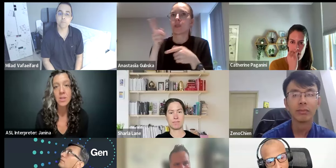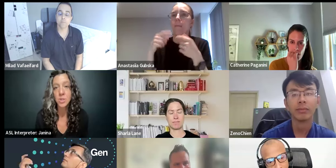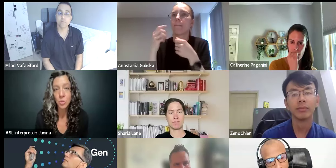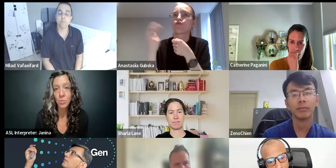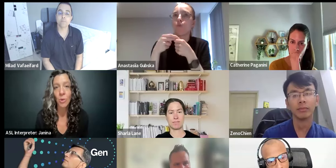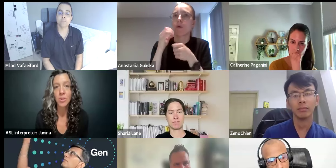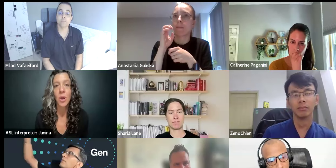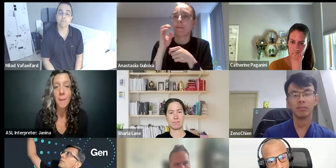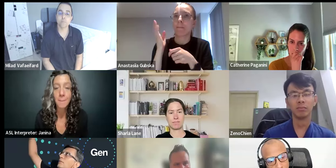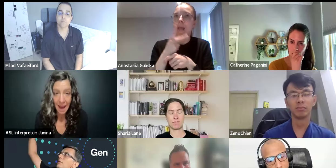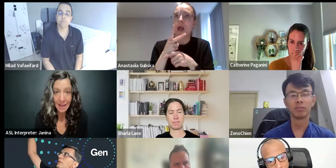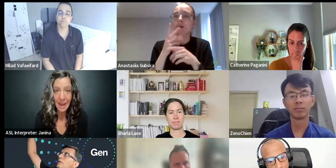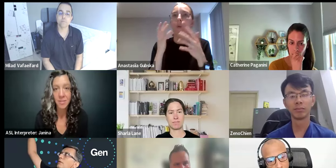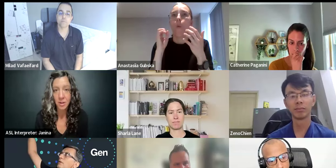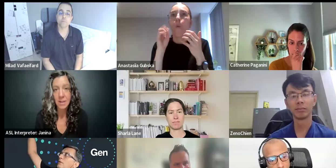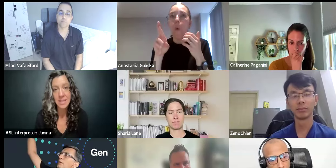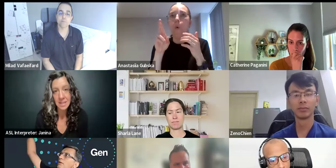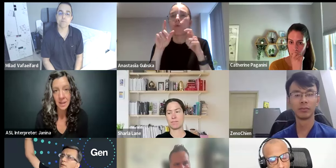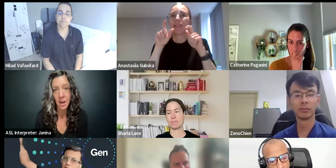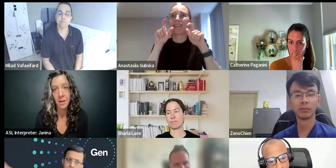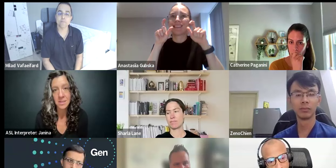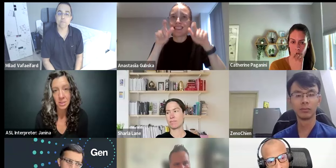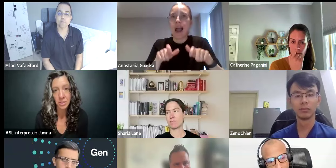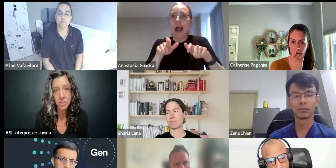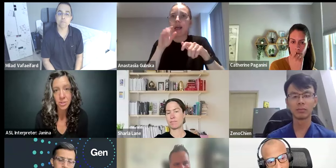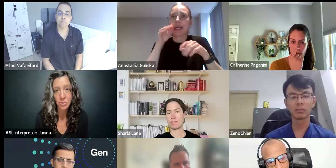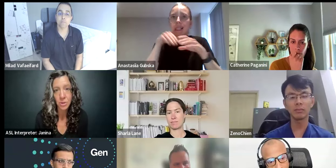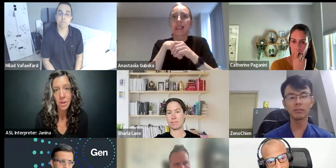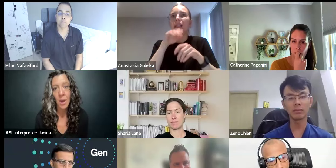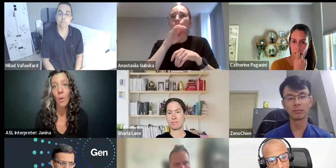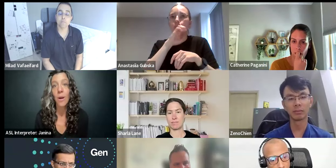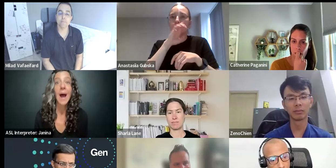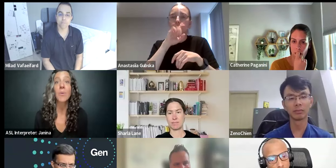join Zoom or don't come back after attending a session or